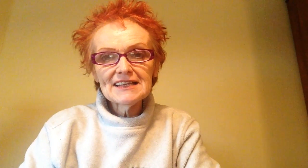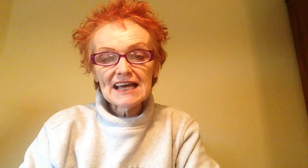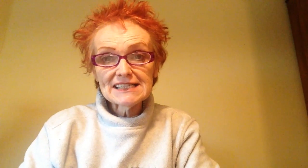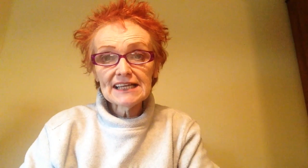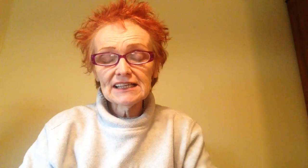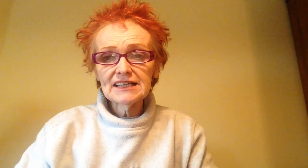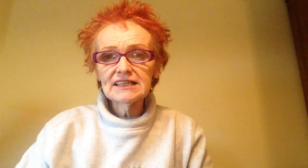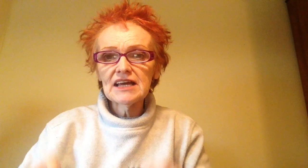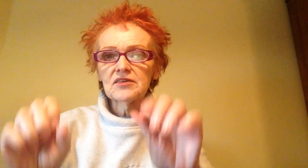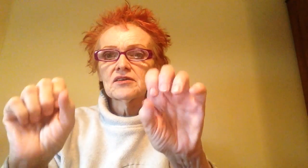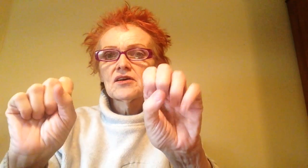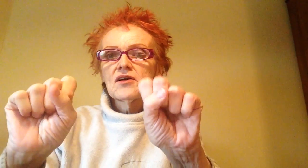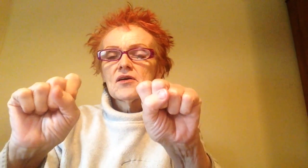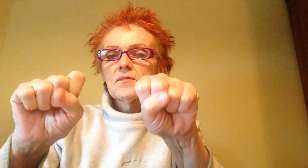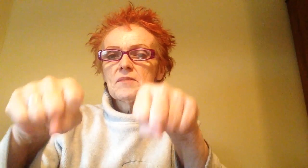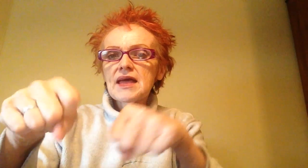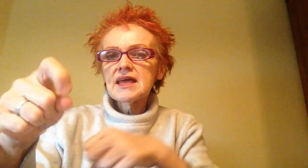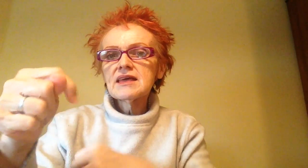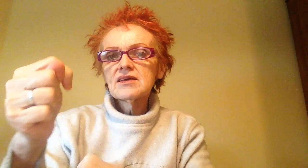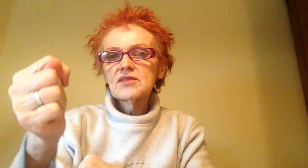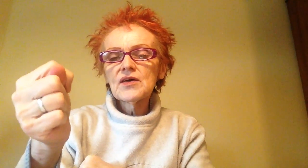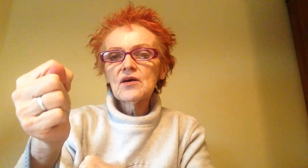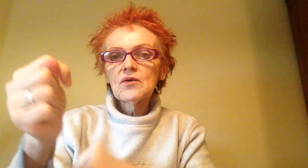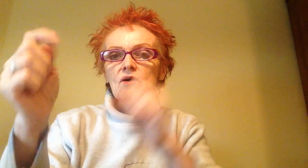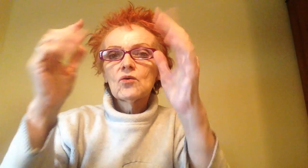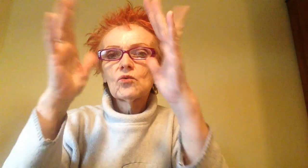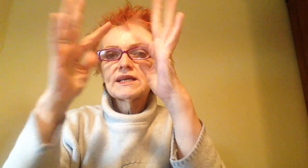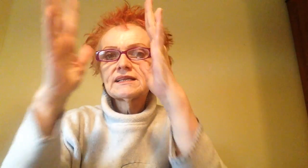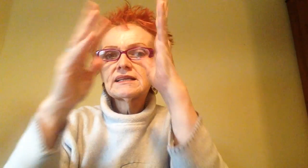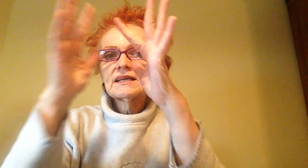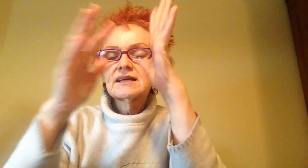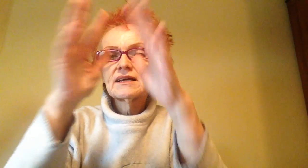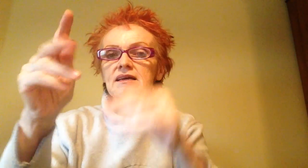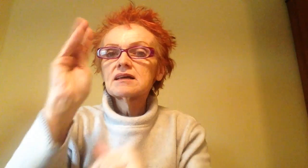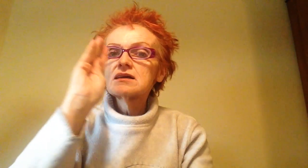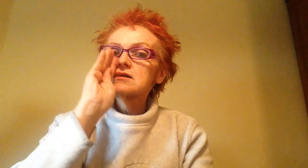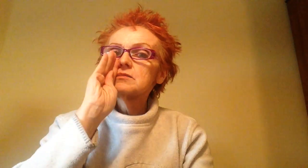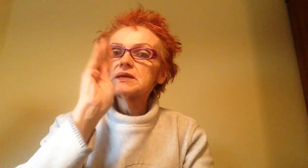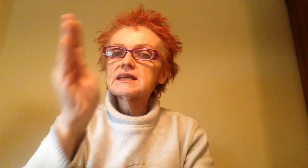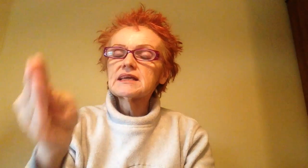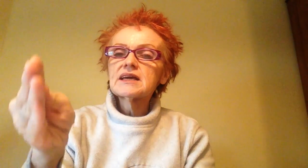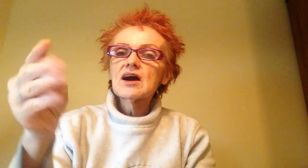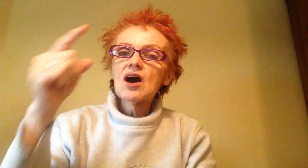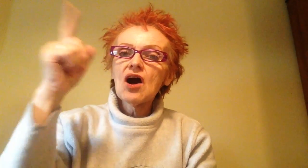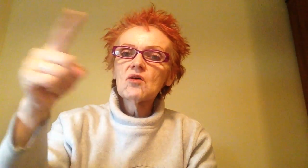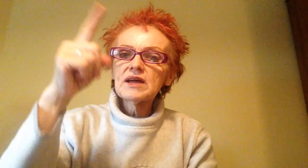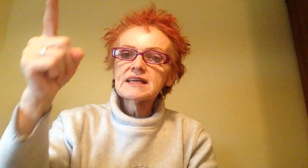that second line together. May the wind be